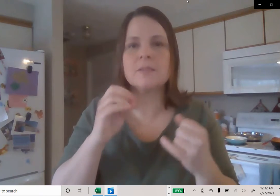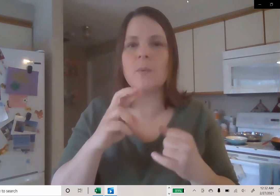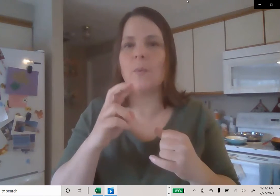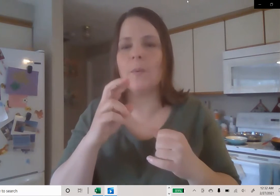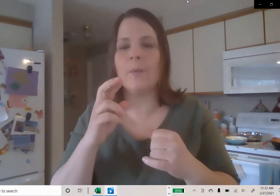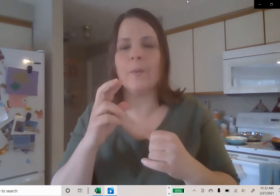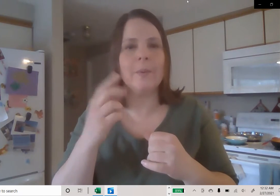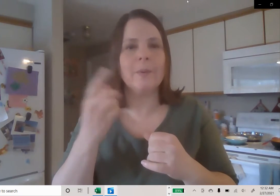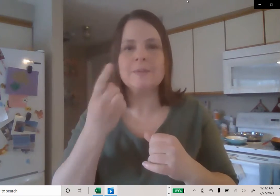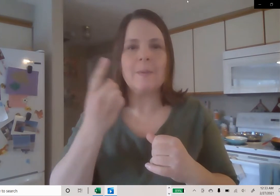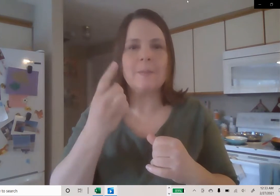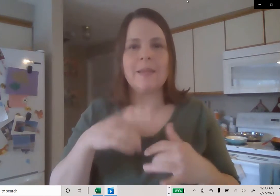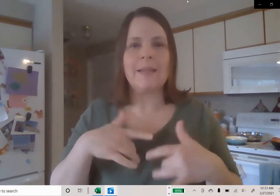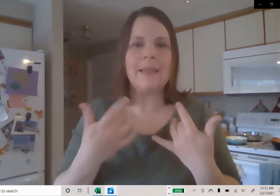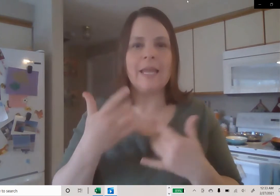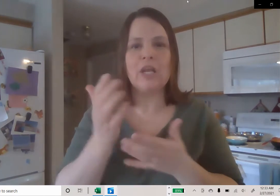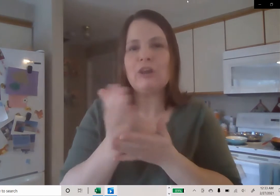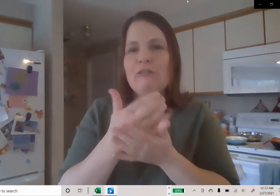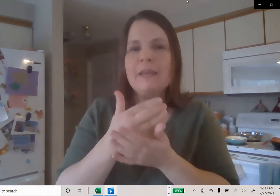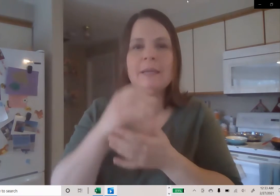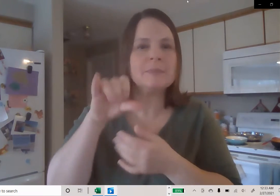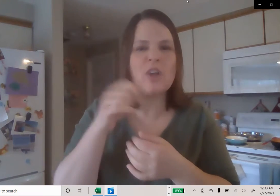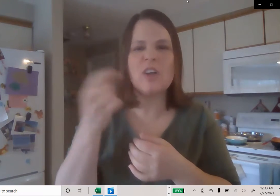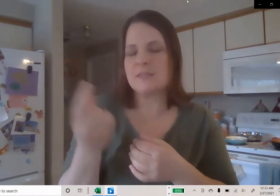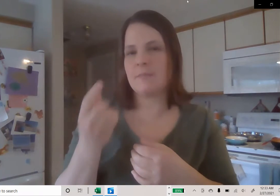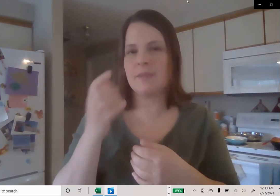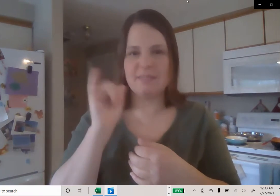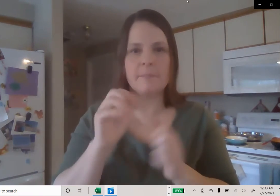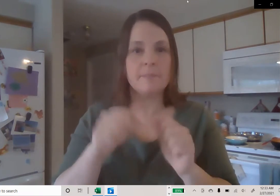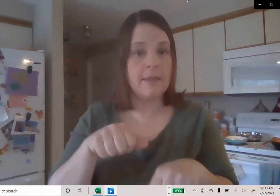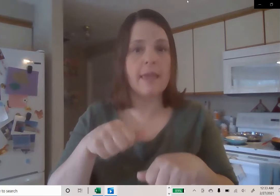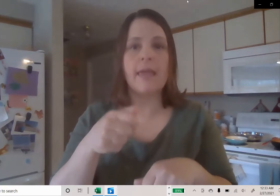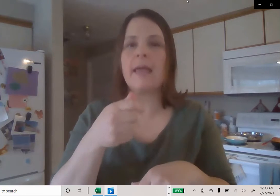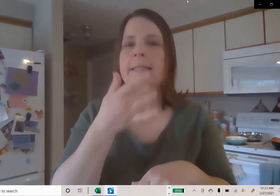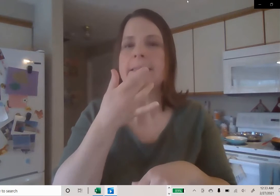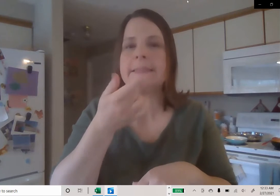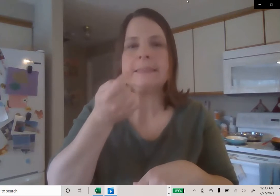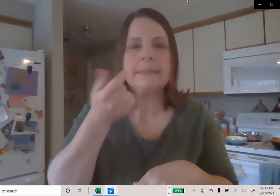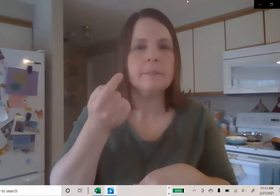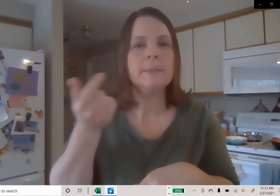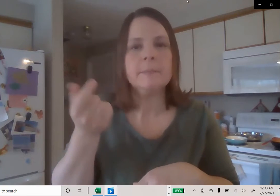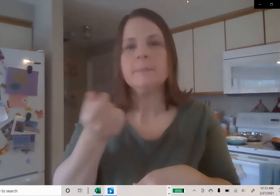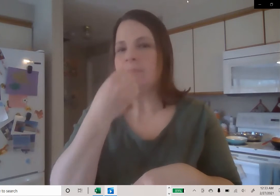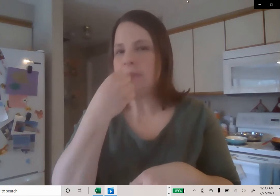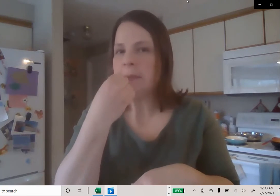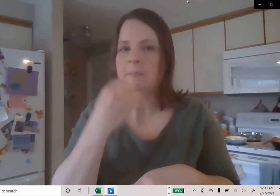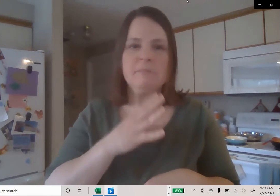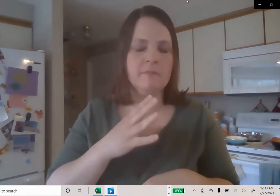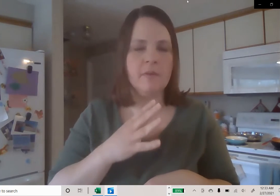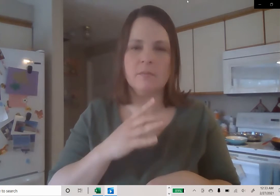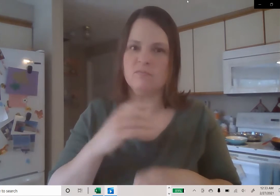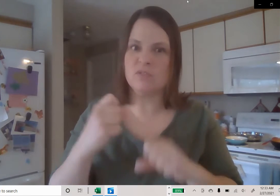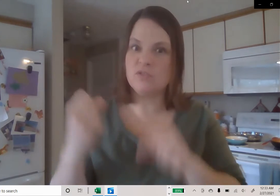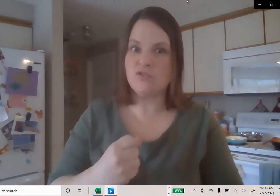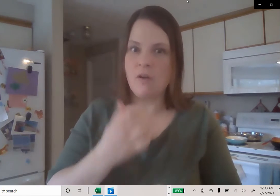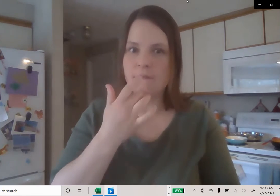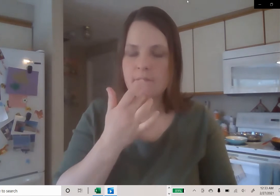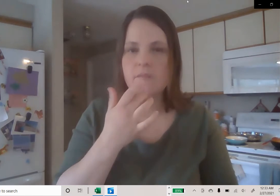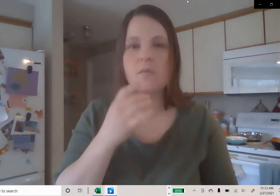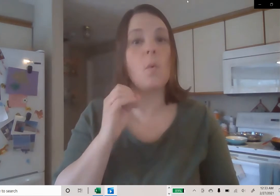So then you cook with a little bit like on pasta or light cream sauce or something. And you get little bits of